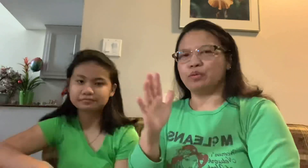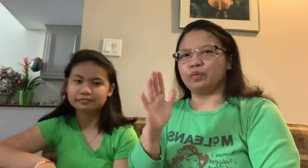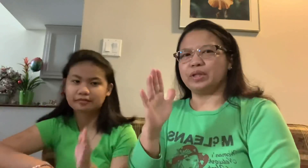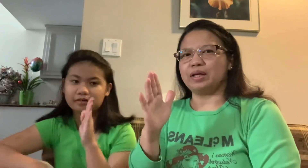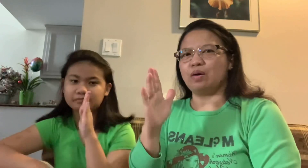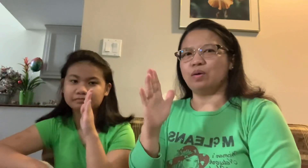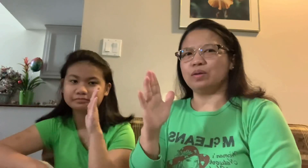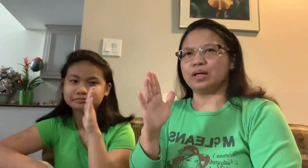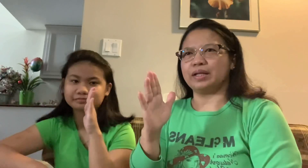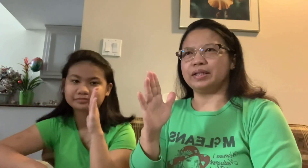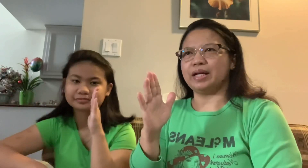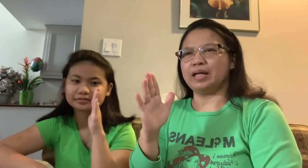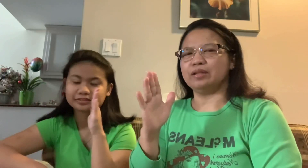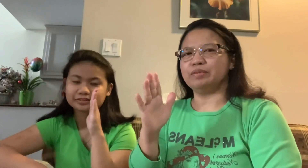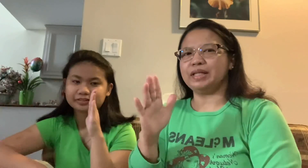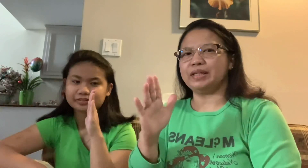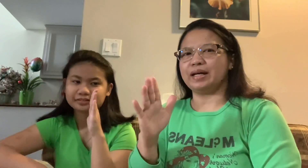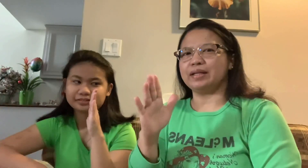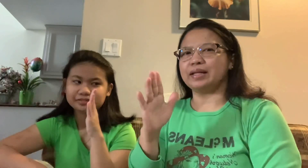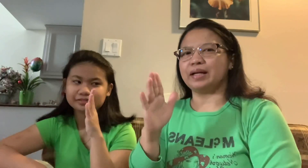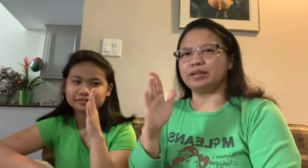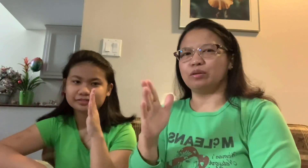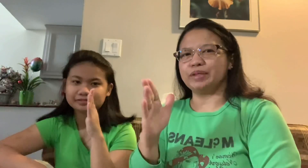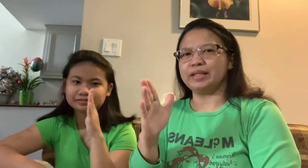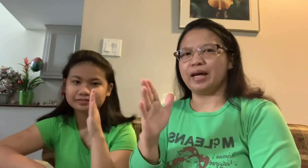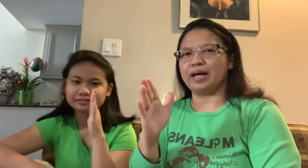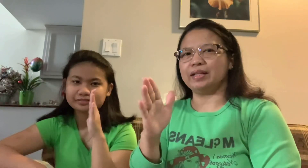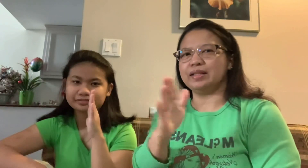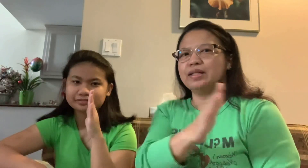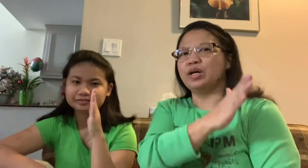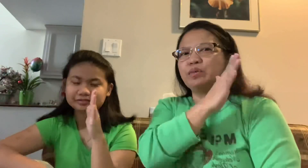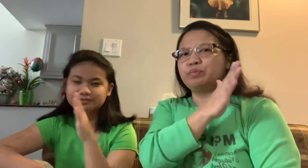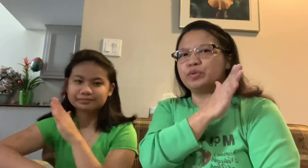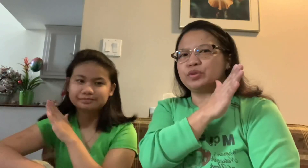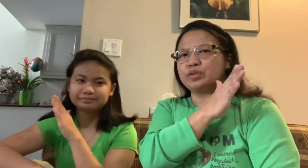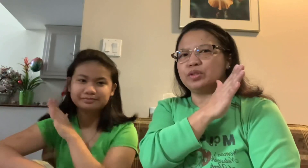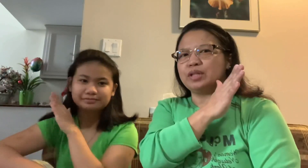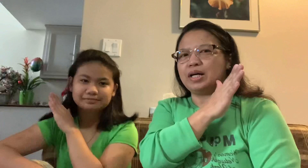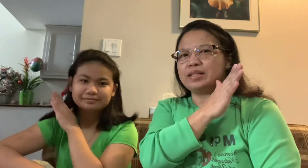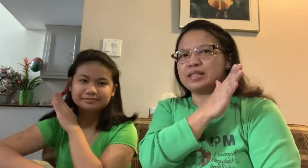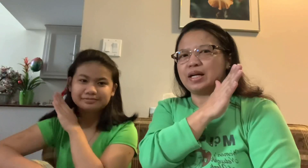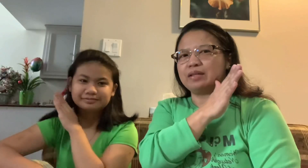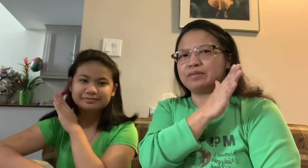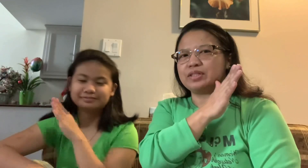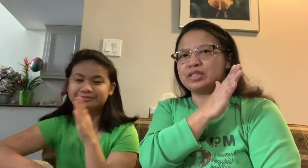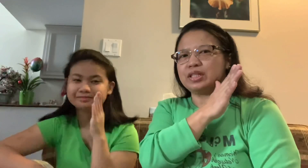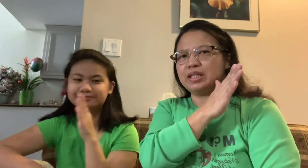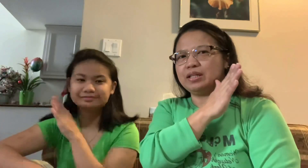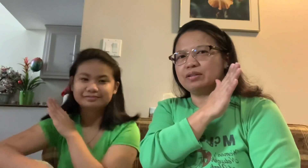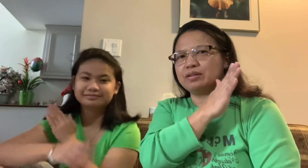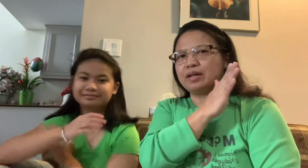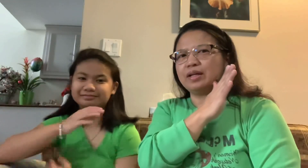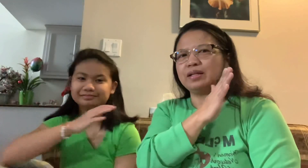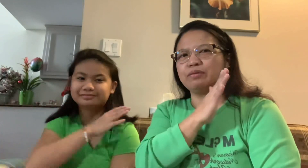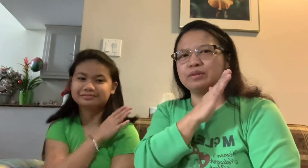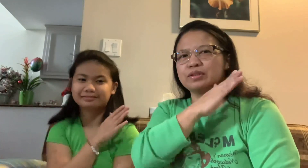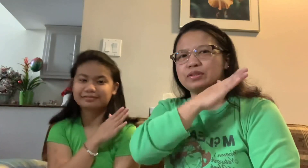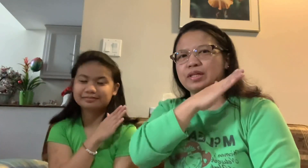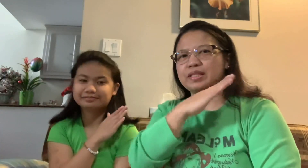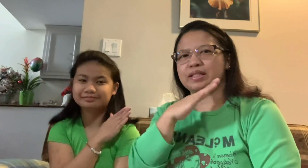we'll hold our non-dominant, our dominant hand, put on the other side of our cheek, and then we'll trace it